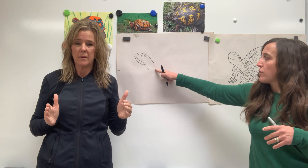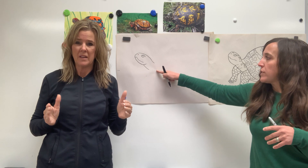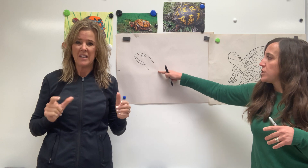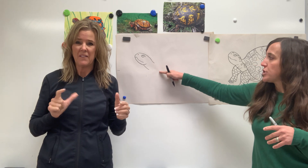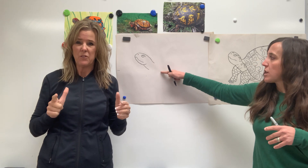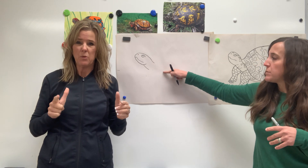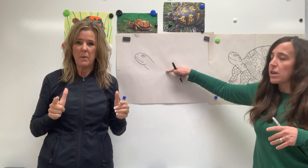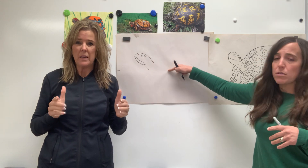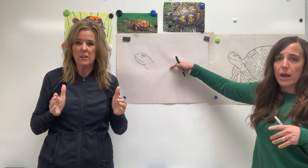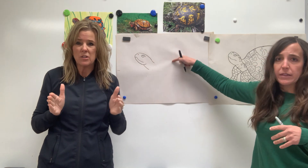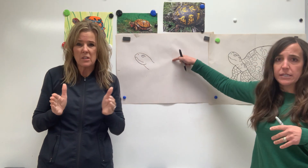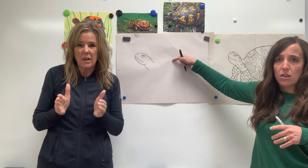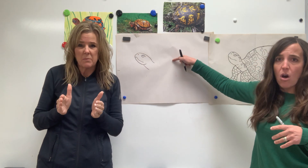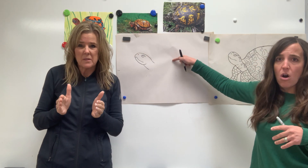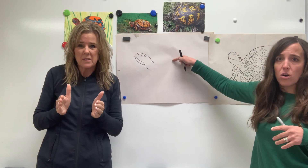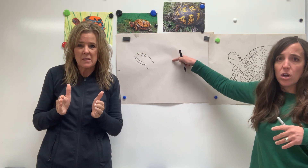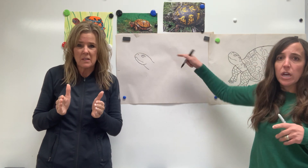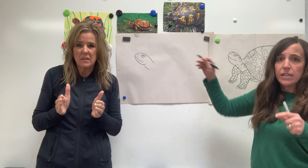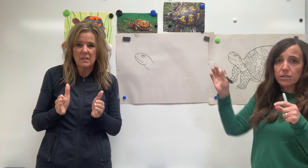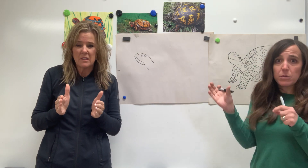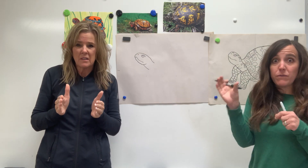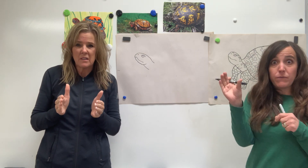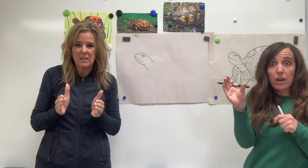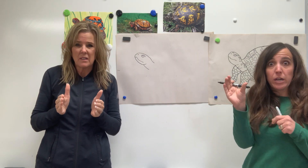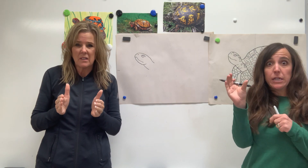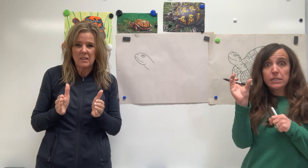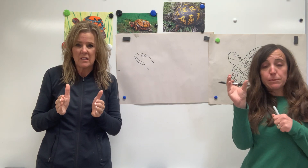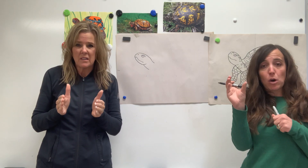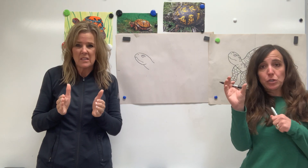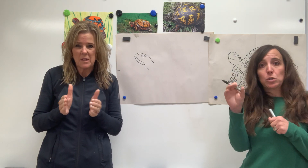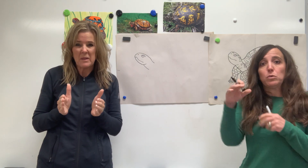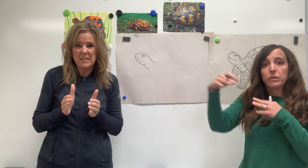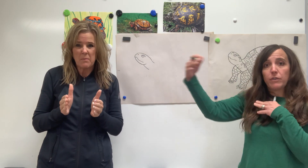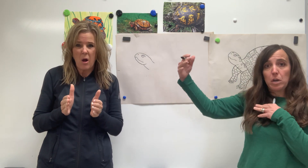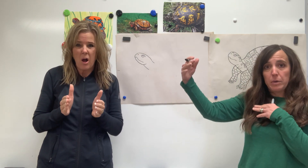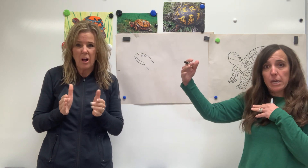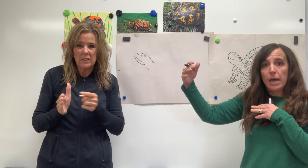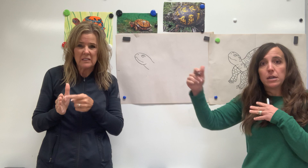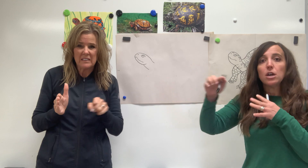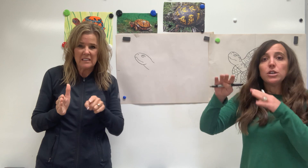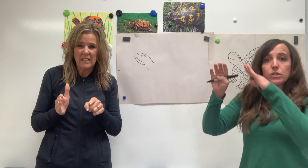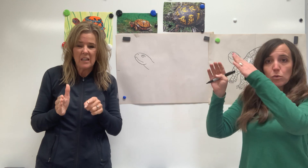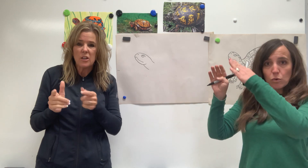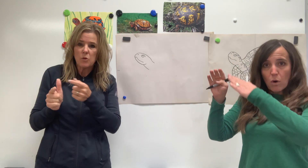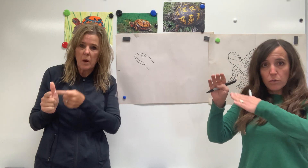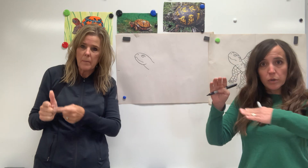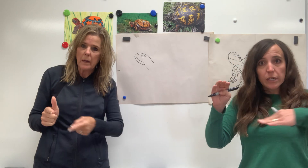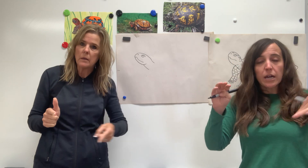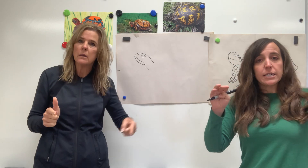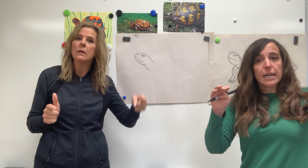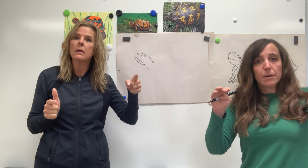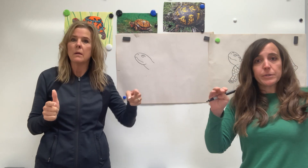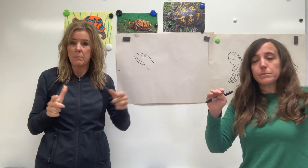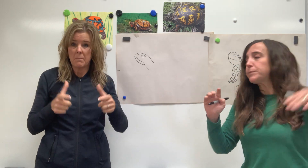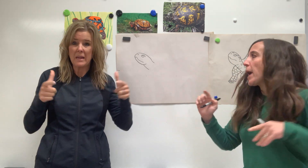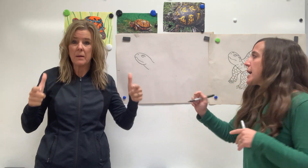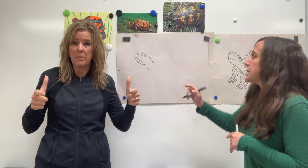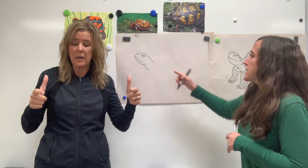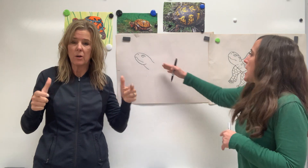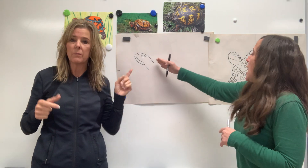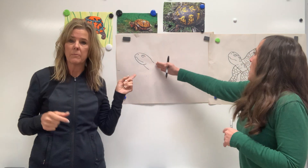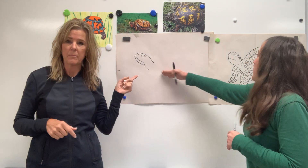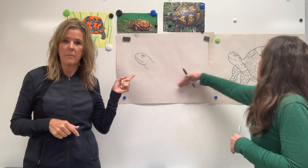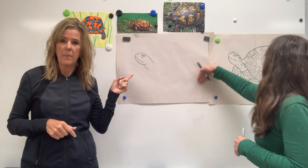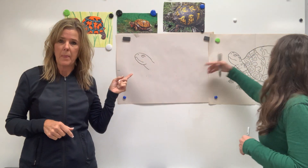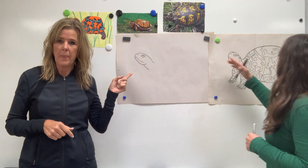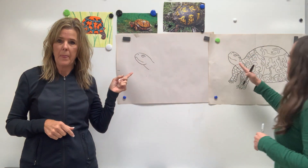make a curve line that just comes down and back this long, it's gonna be a very small turtle with a very big head. So you wanna really kind of take up some